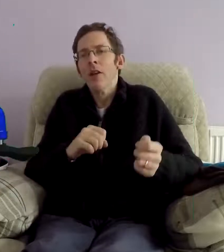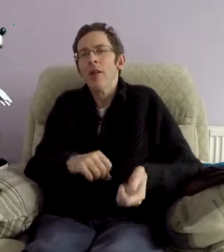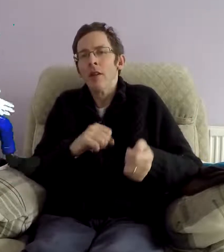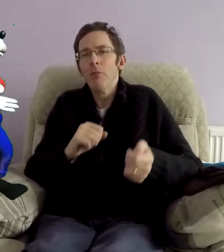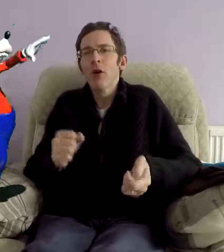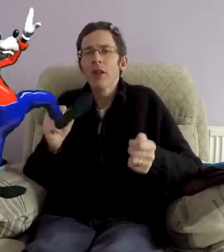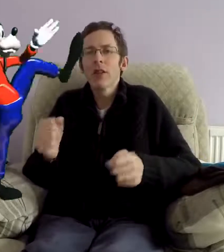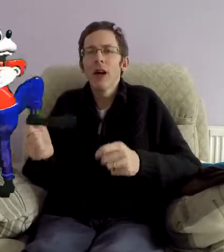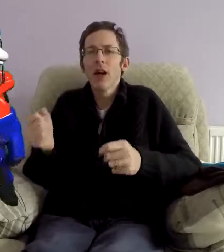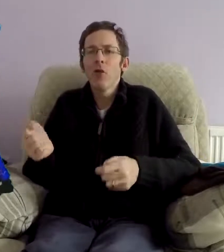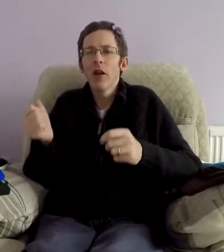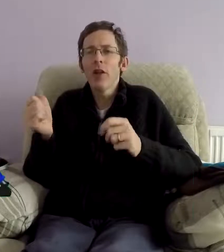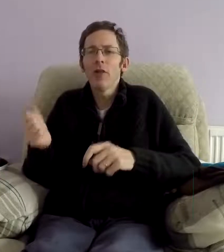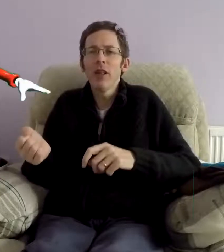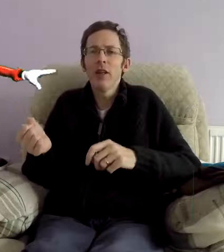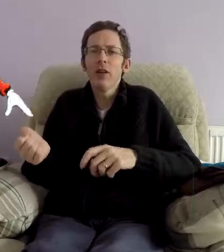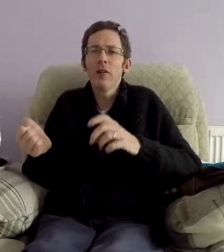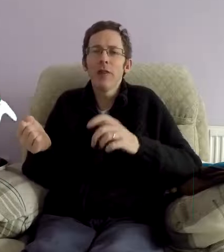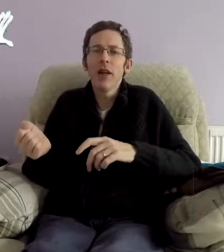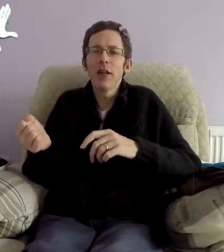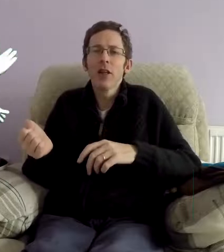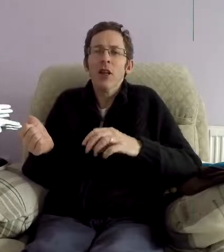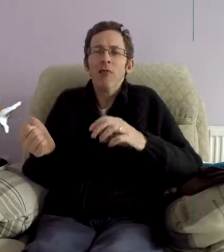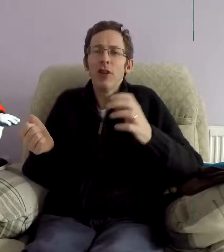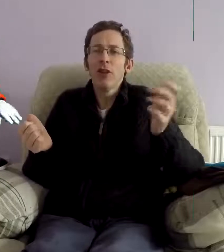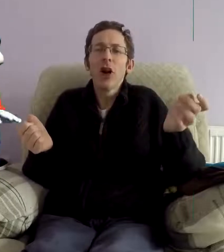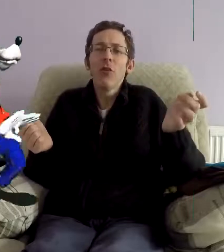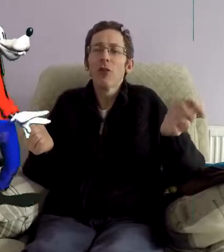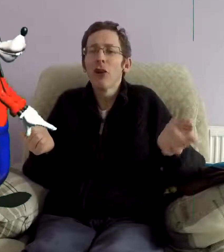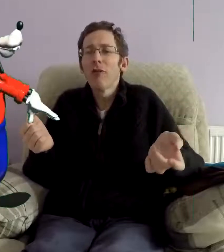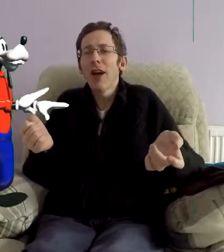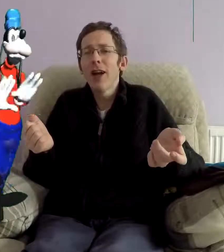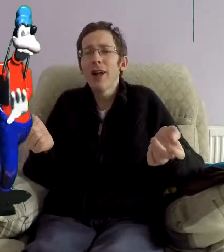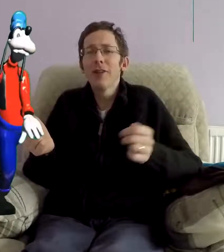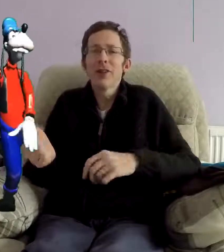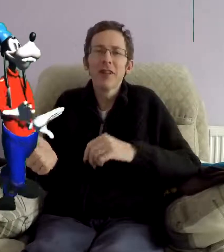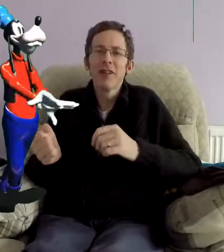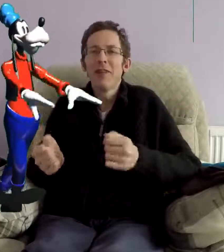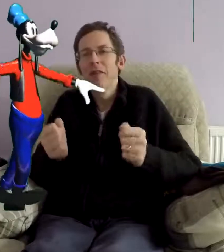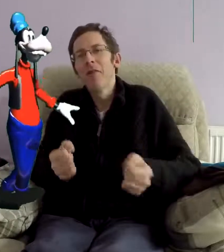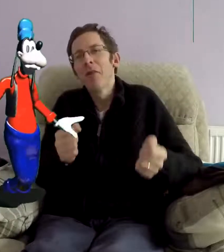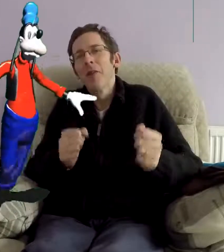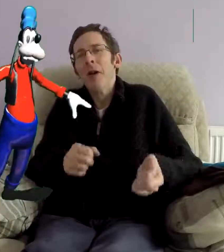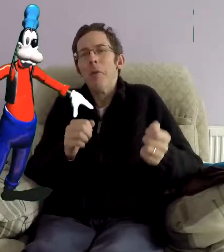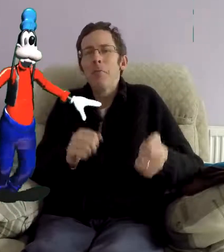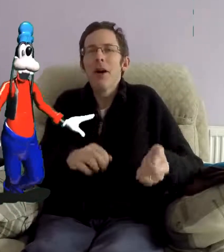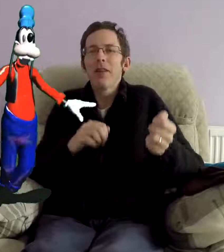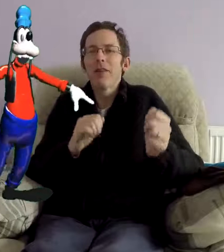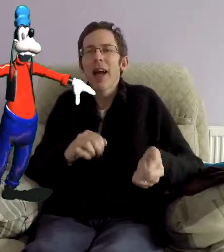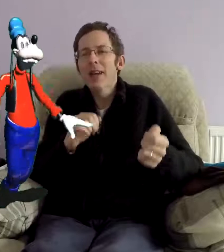The morning sun when you're in your face really shows your age. But that